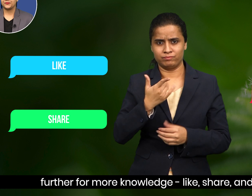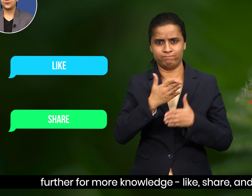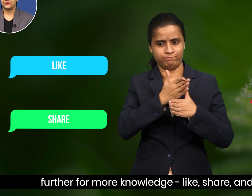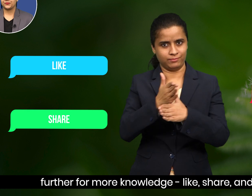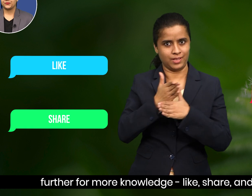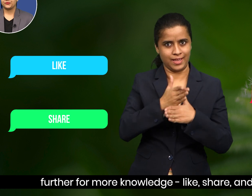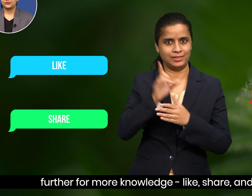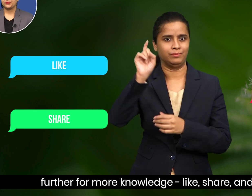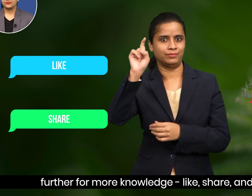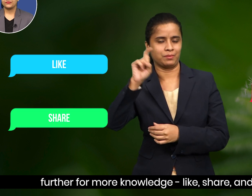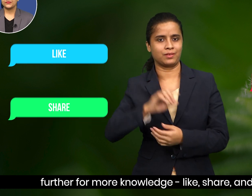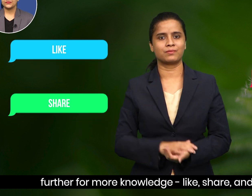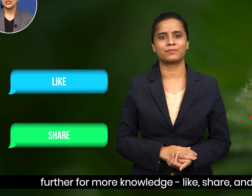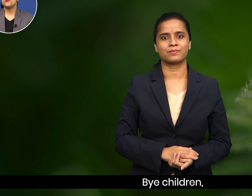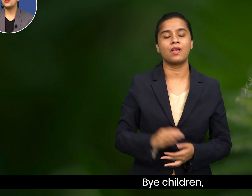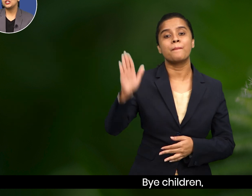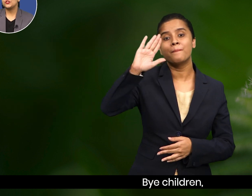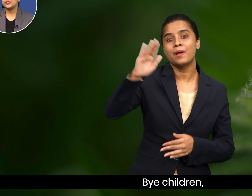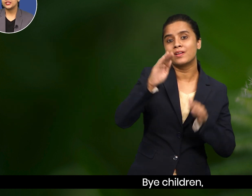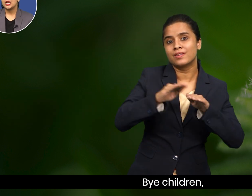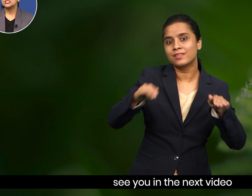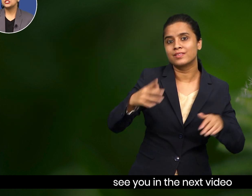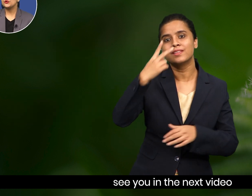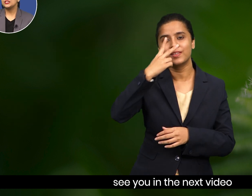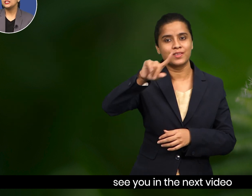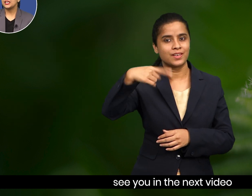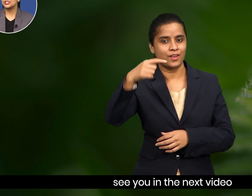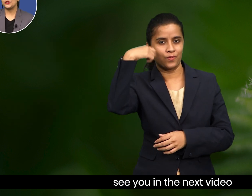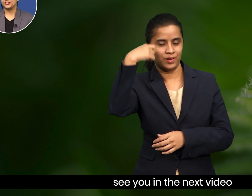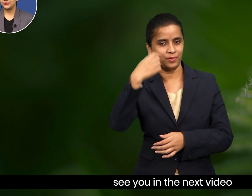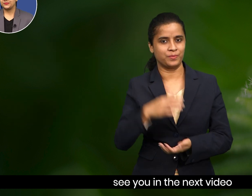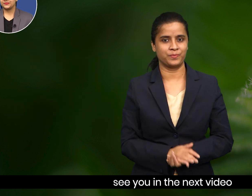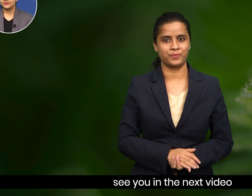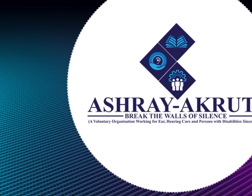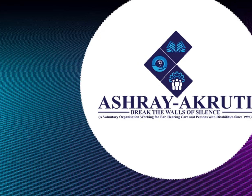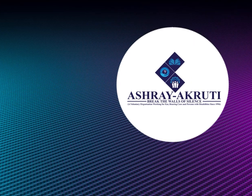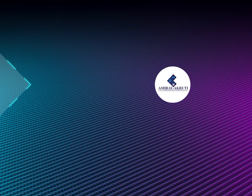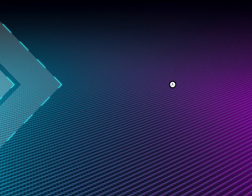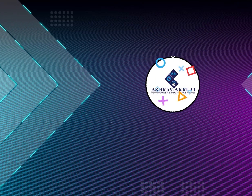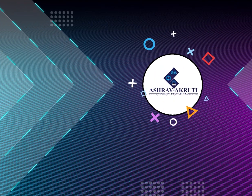subscribe. Bye children. See you in the next video.